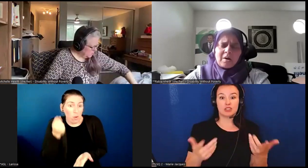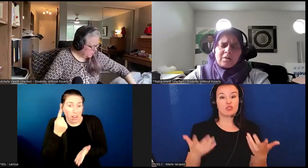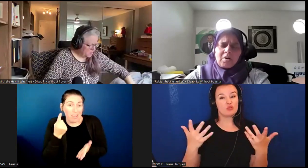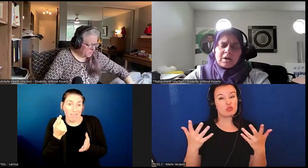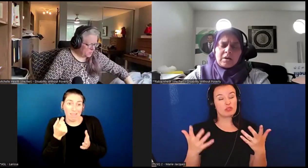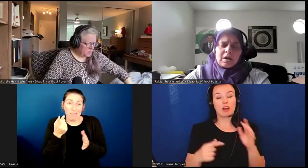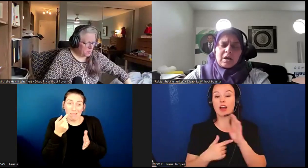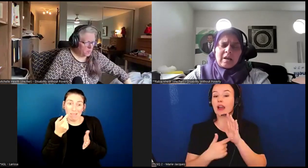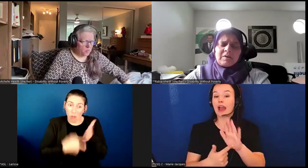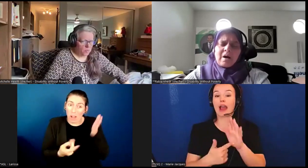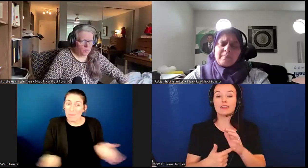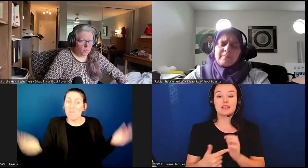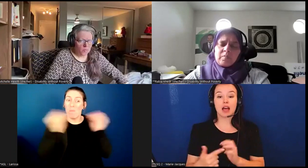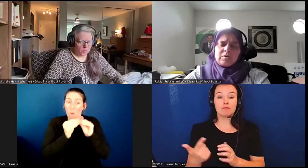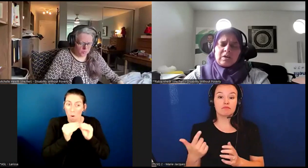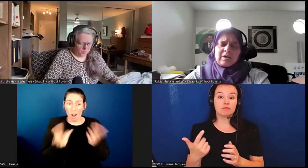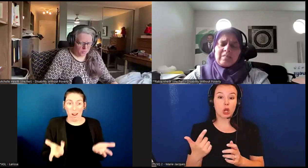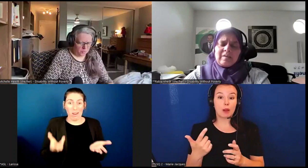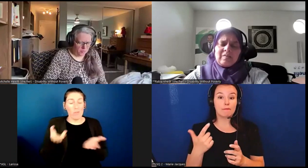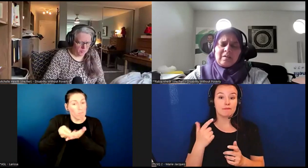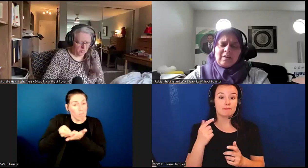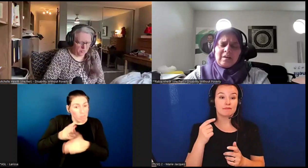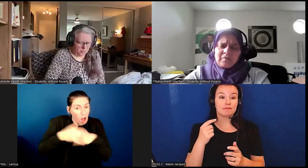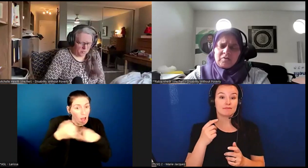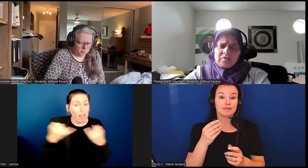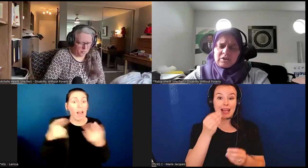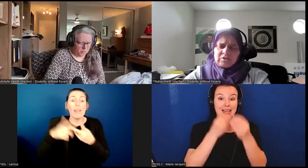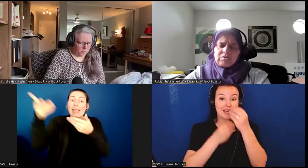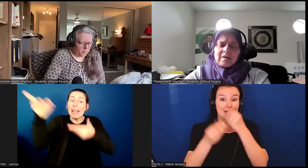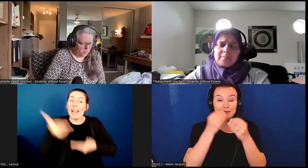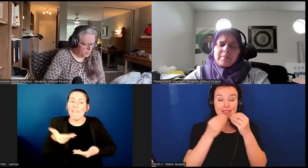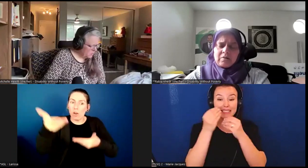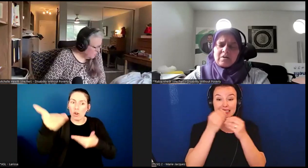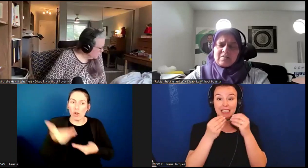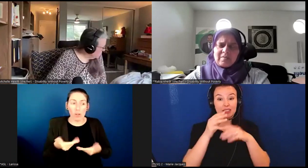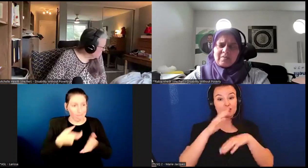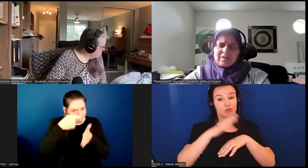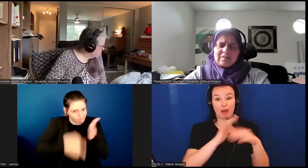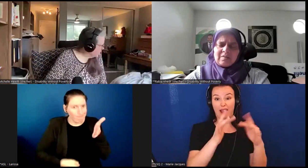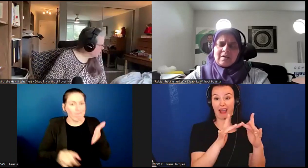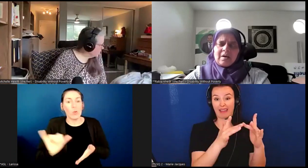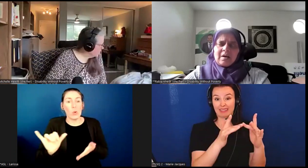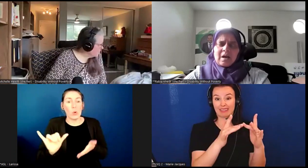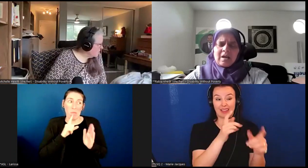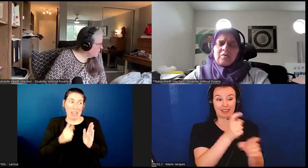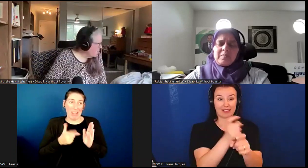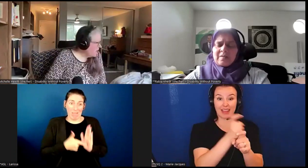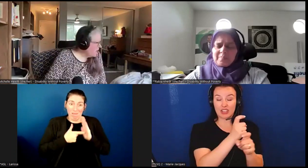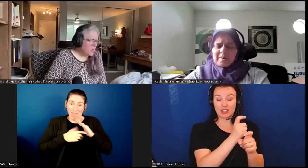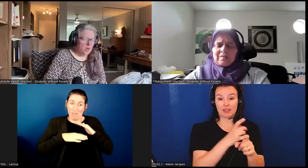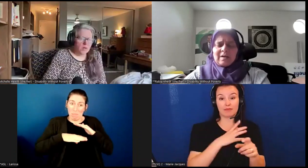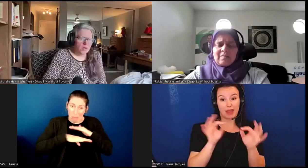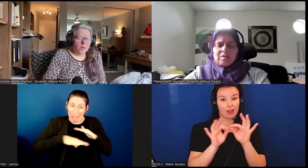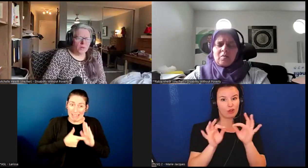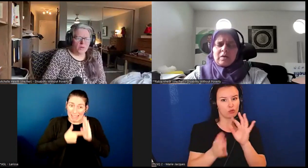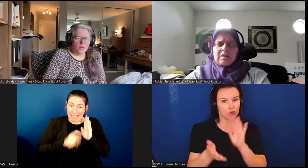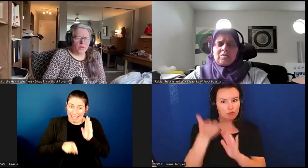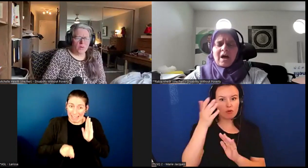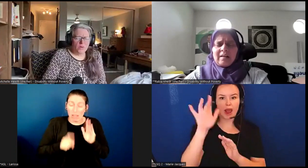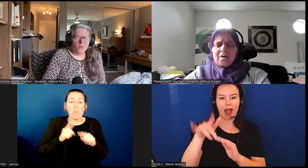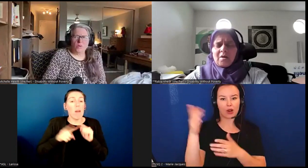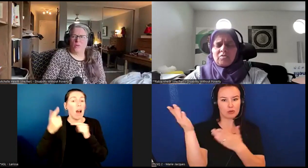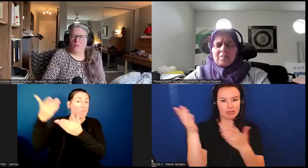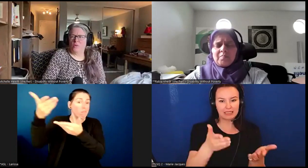shop online. It shops more to get things delivered to you that are bare necessities. It could be as basic as, we